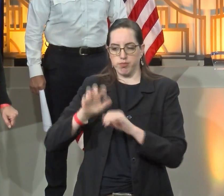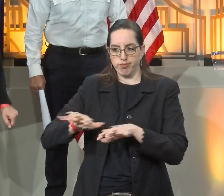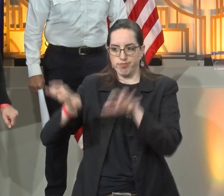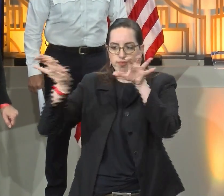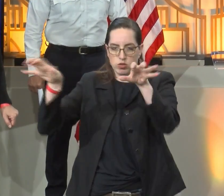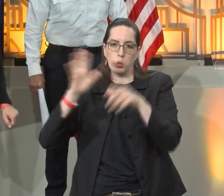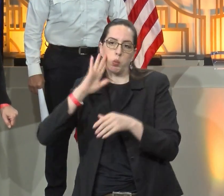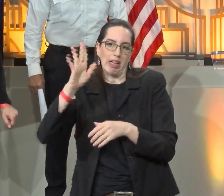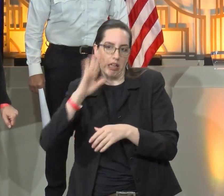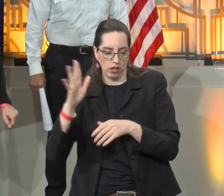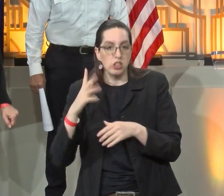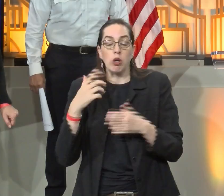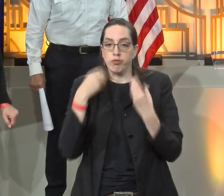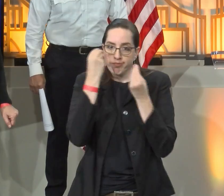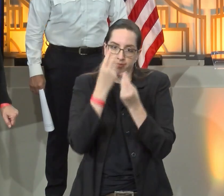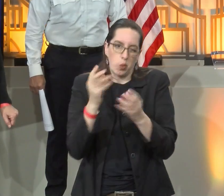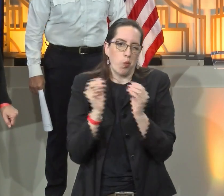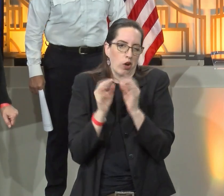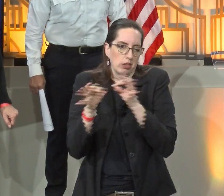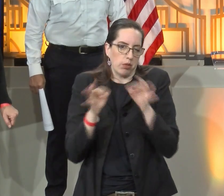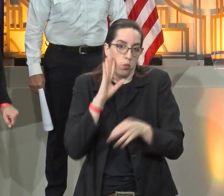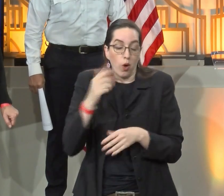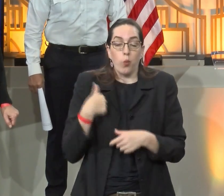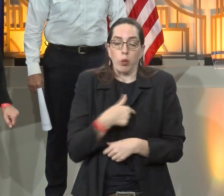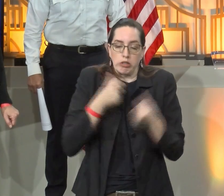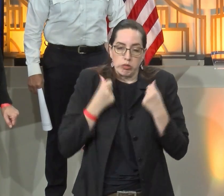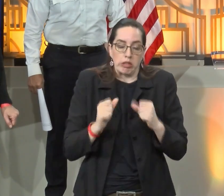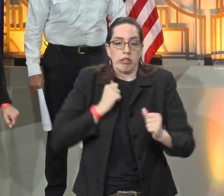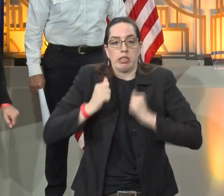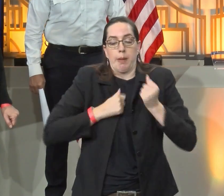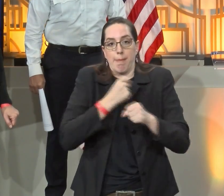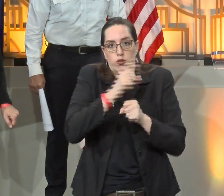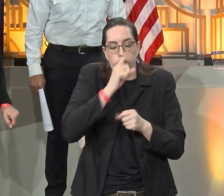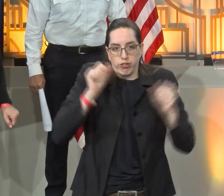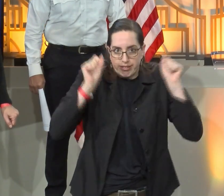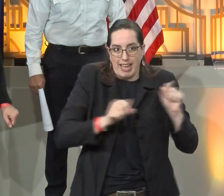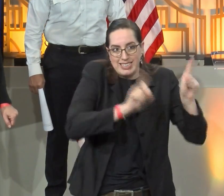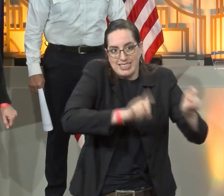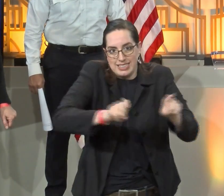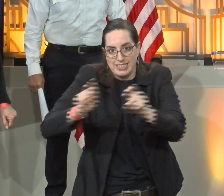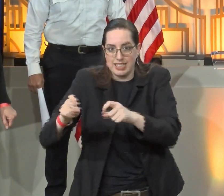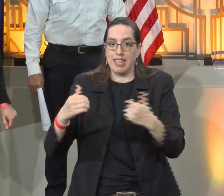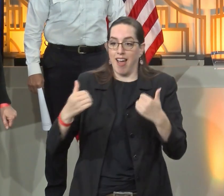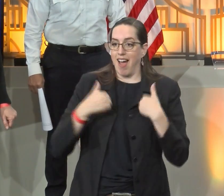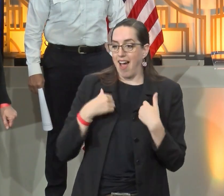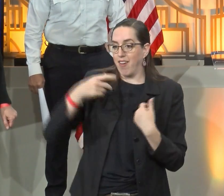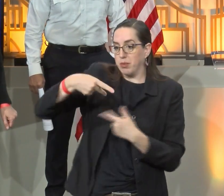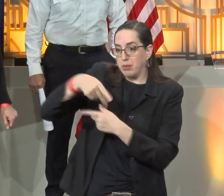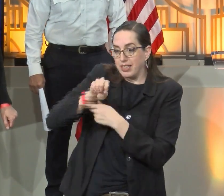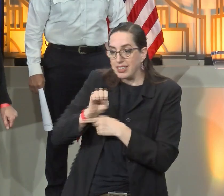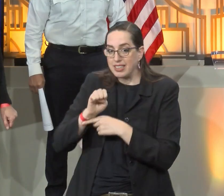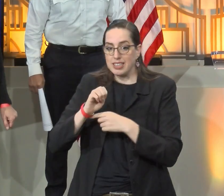want to let you know that we're doing everything that we can to make sure you can be tested, have the PPEs, have the food, and the access